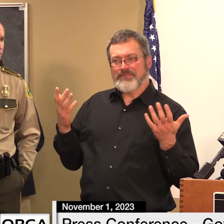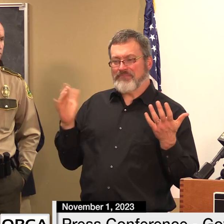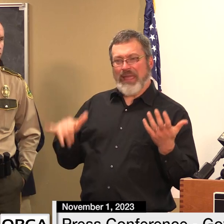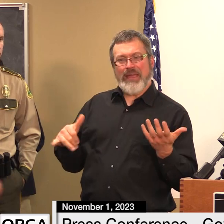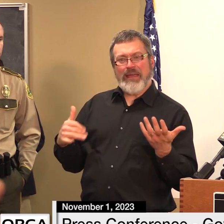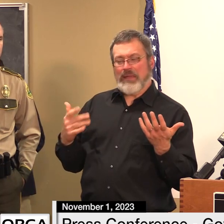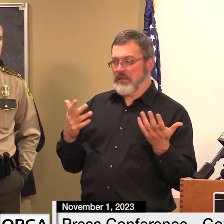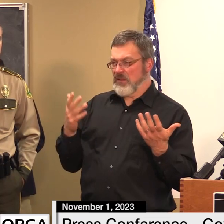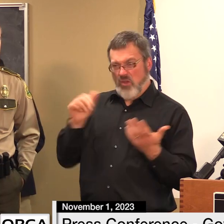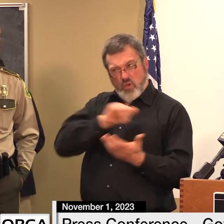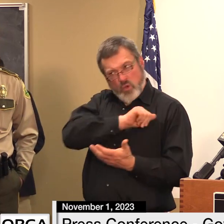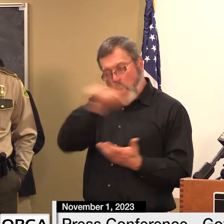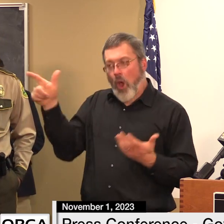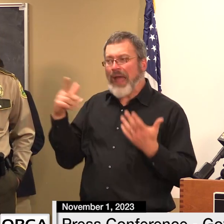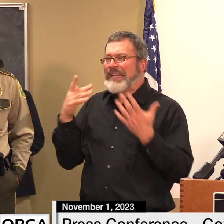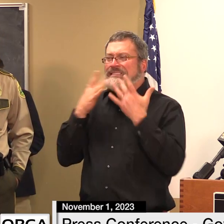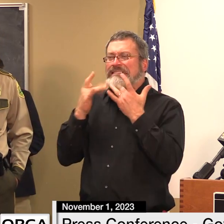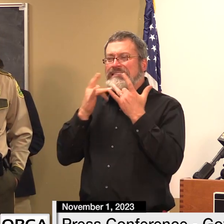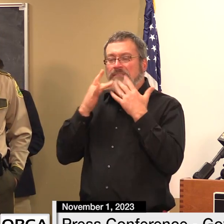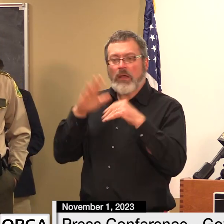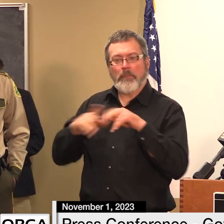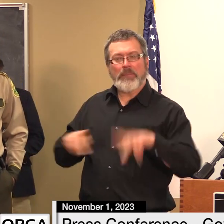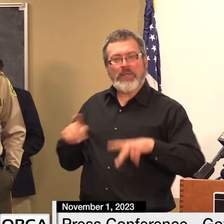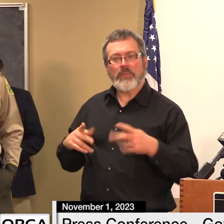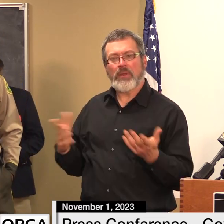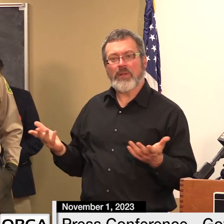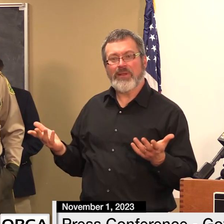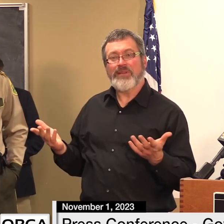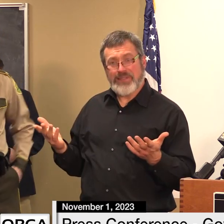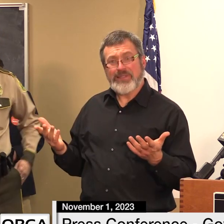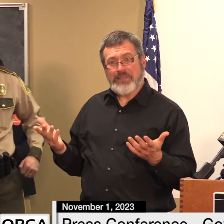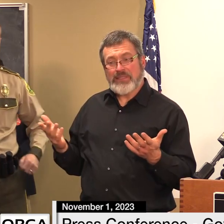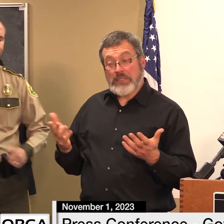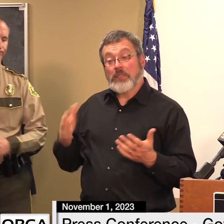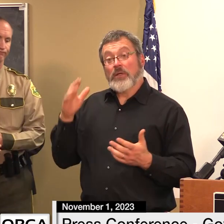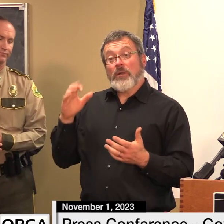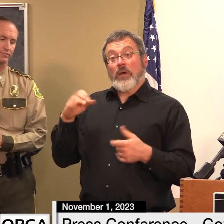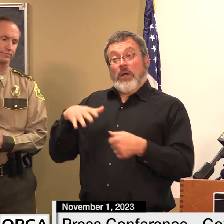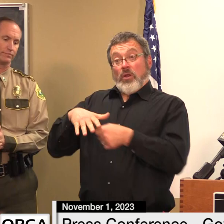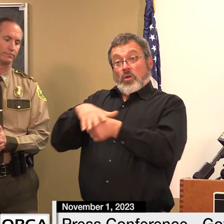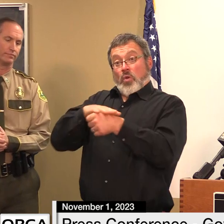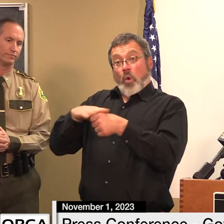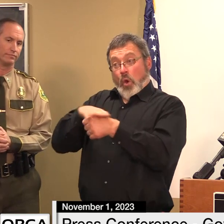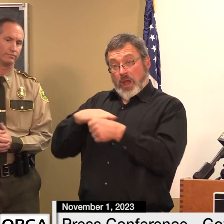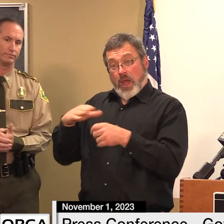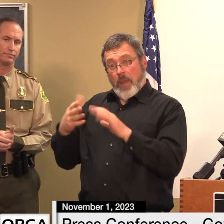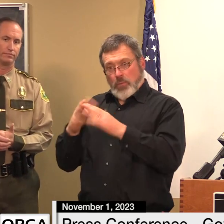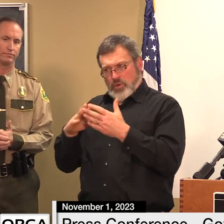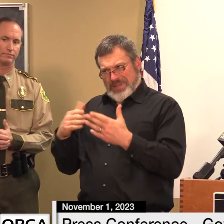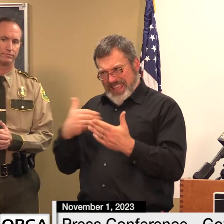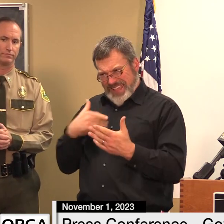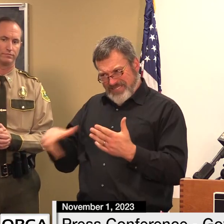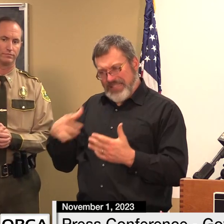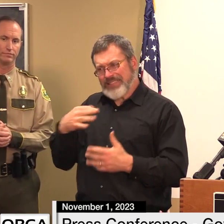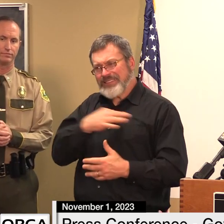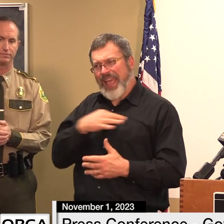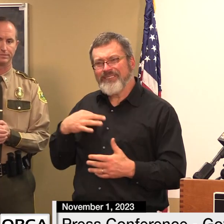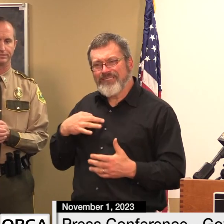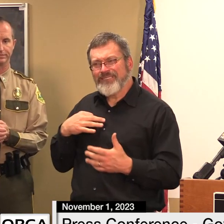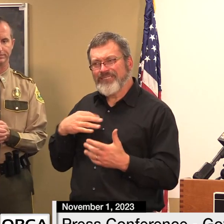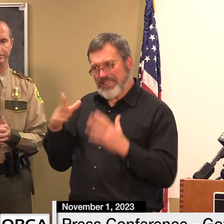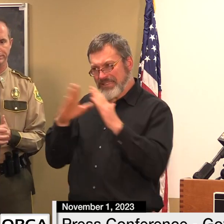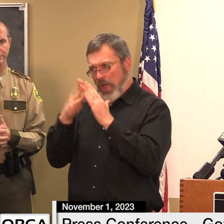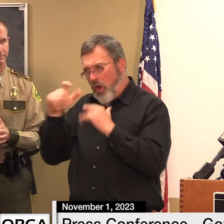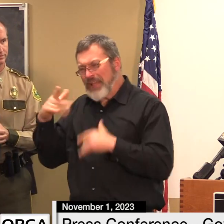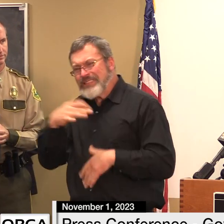So I believe that local communities have a void as well to fill. In terms of the progression of